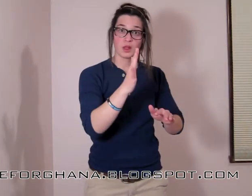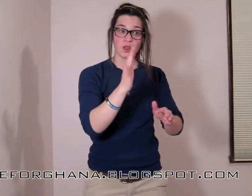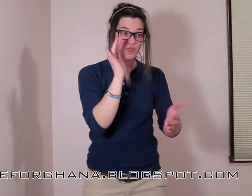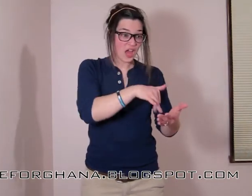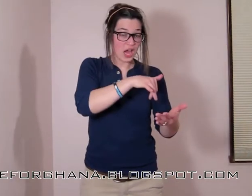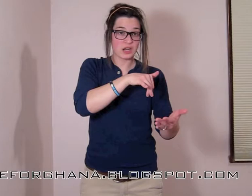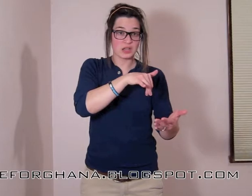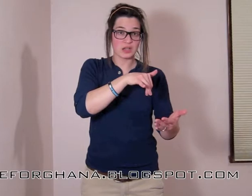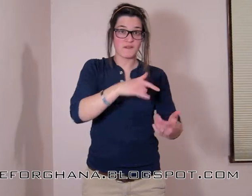up.